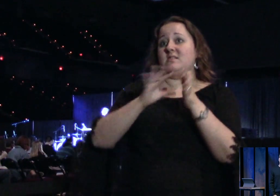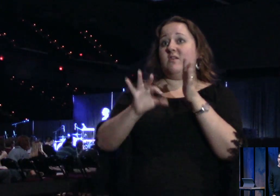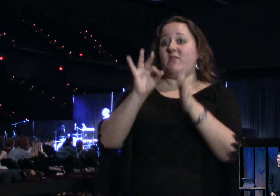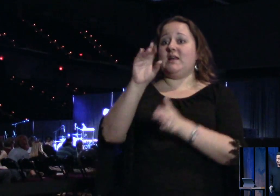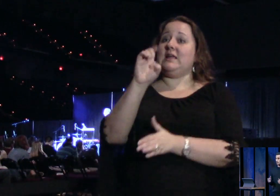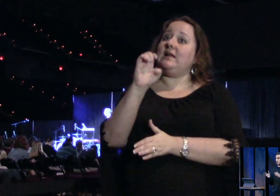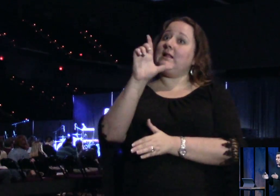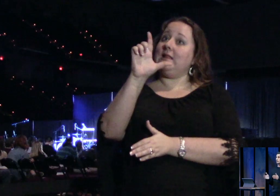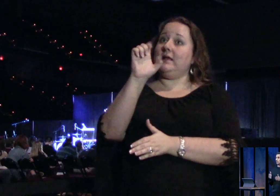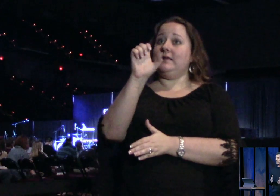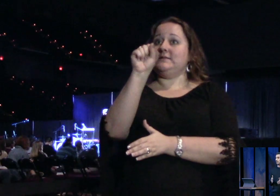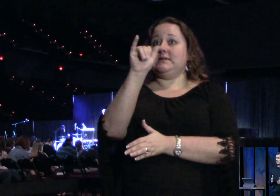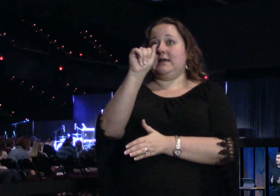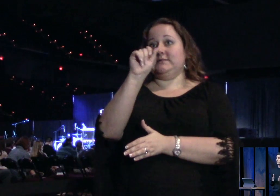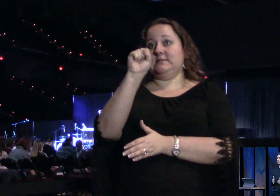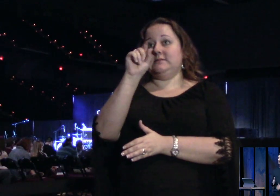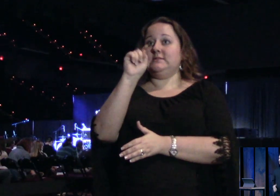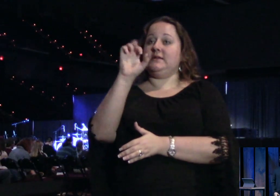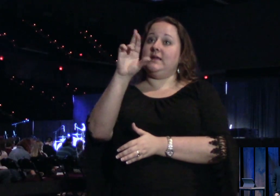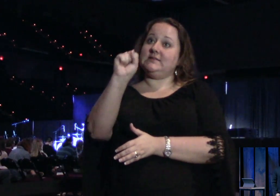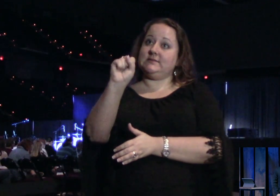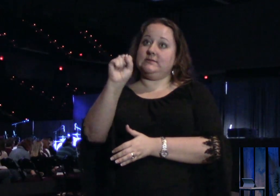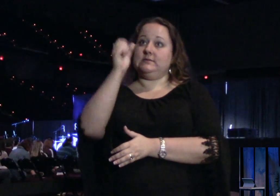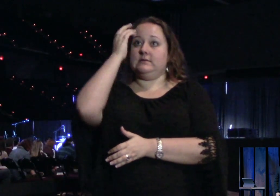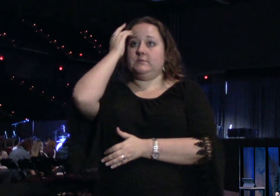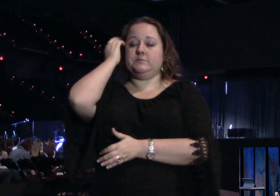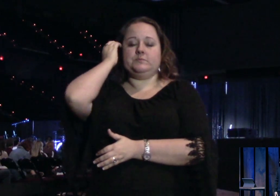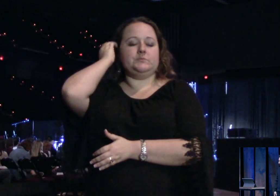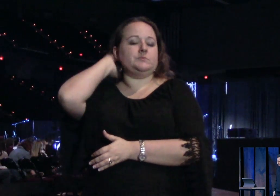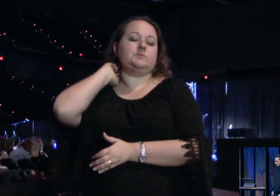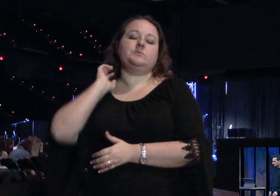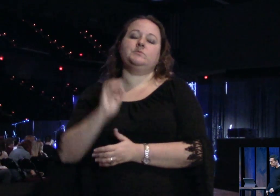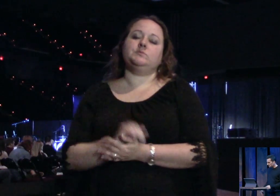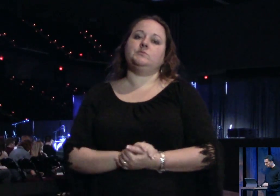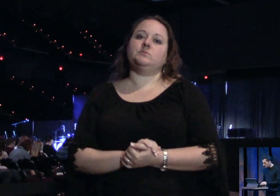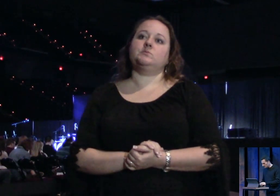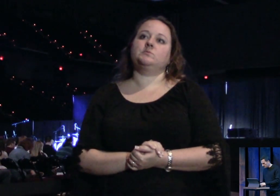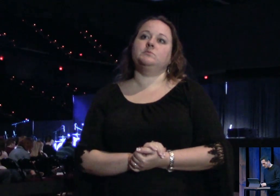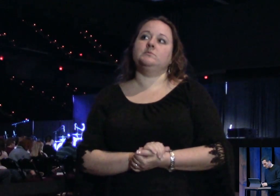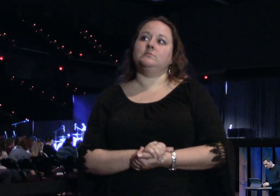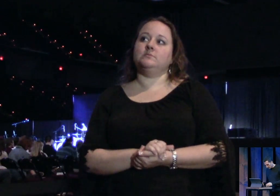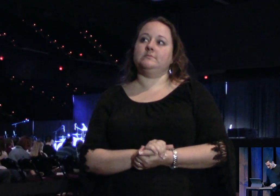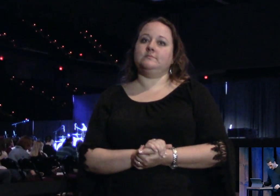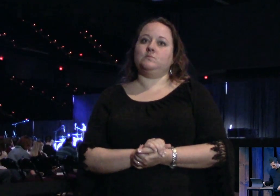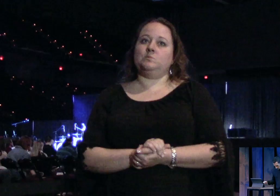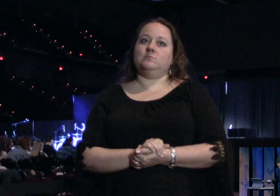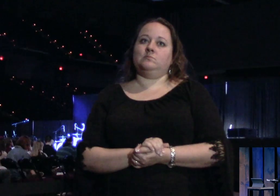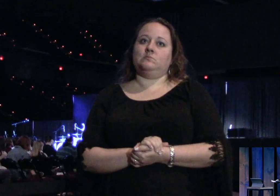Bible, I want you to turn with me tonight to the book of Ecclesiastes.